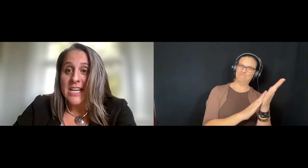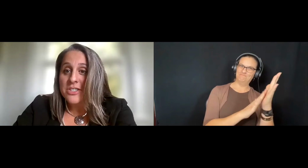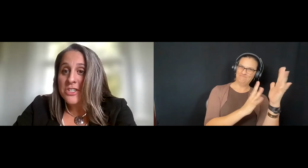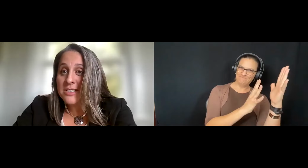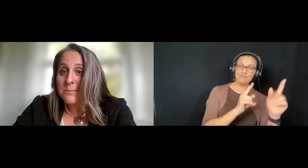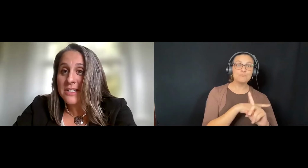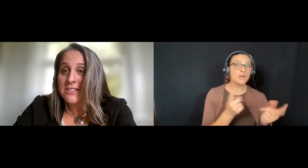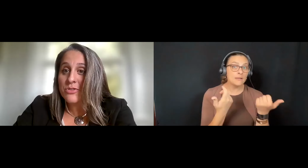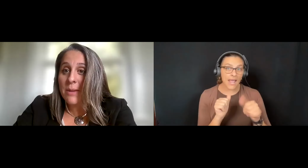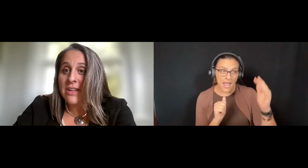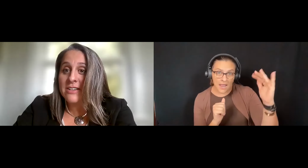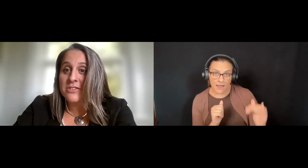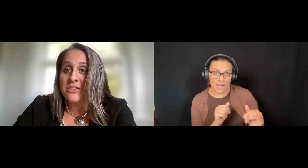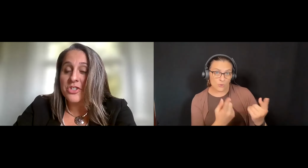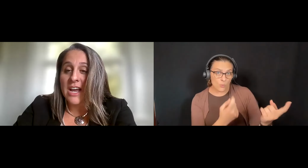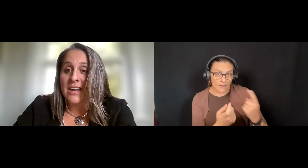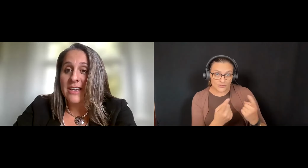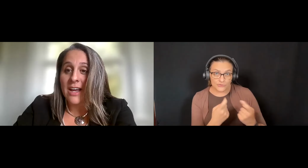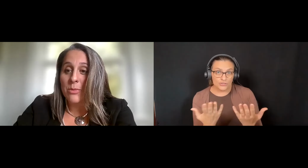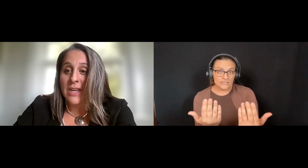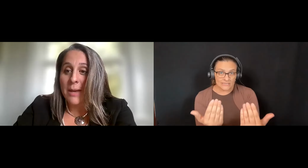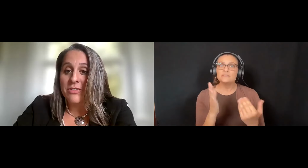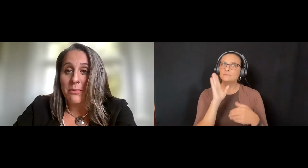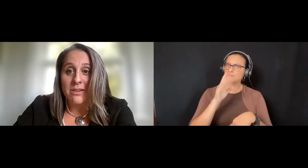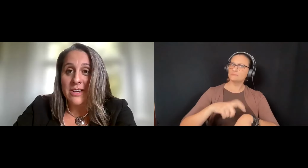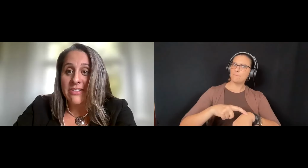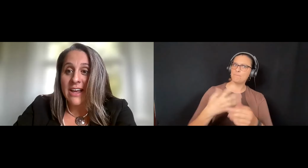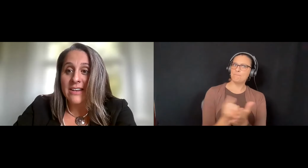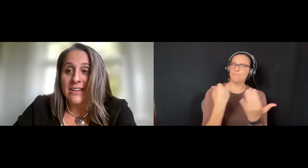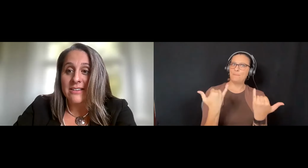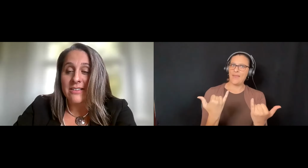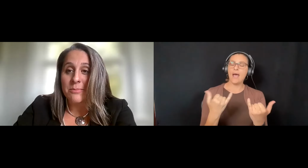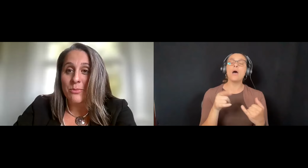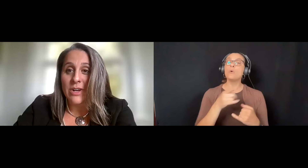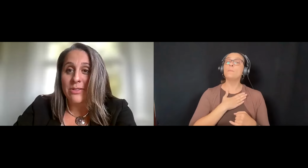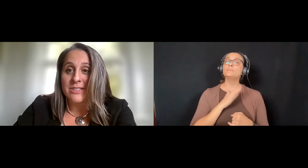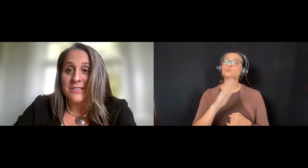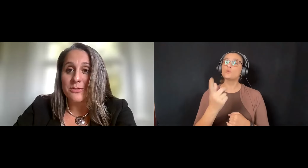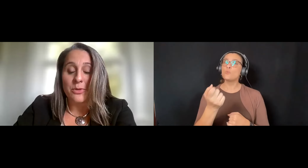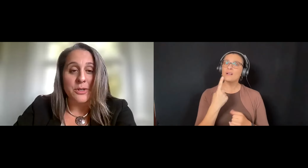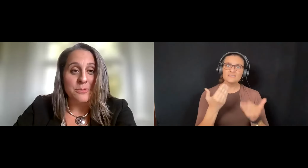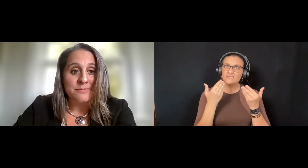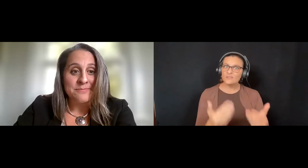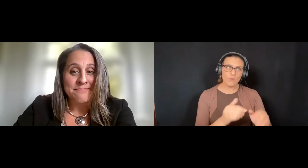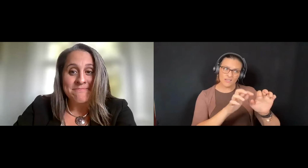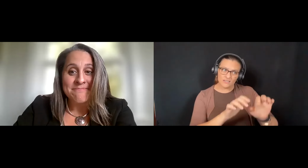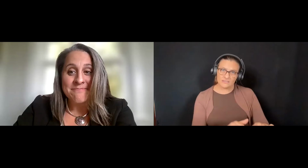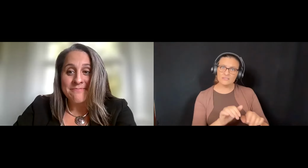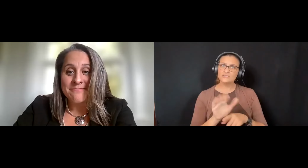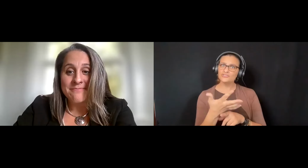panelists. Just please drop that into the chat and I will be happy to moderate that and we'll get those answered for you.